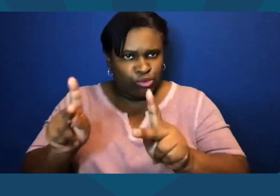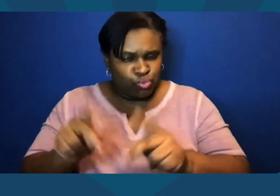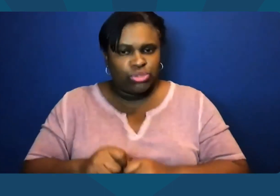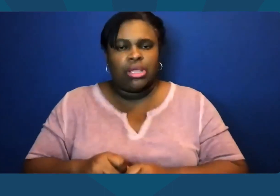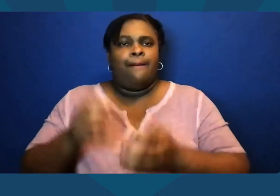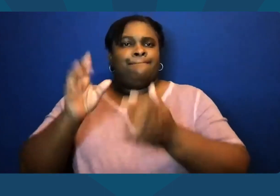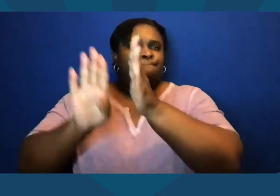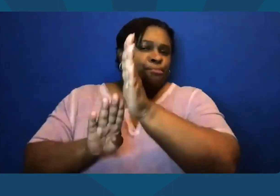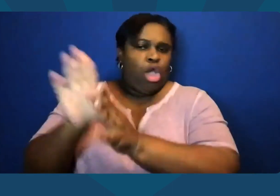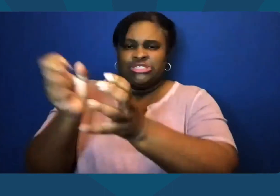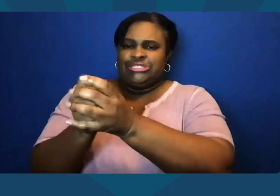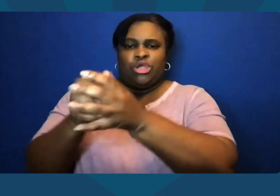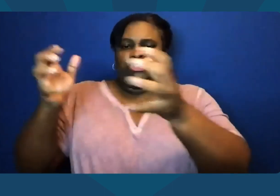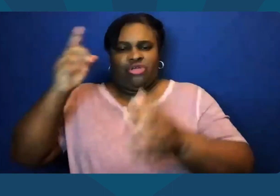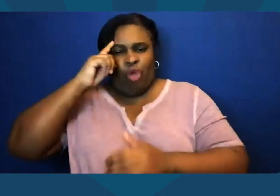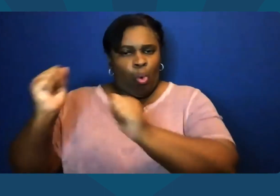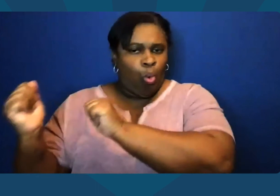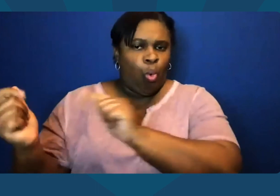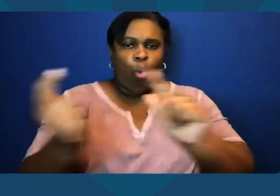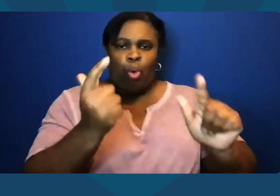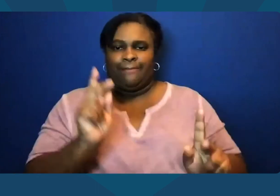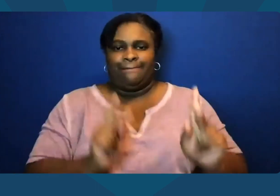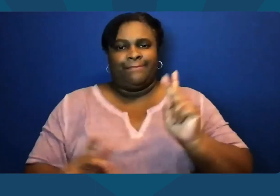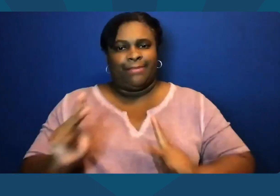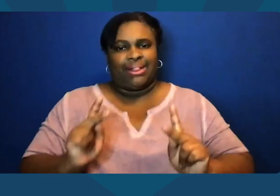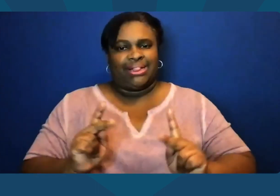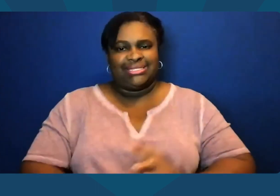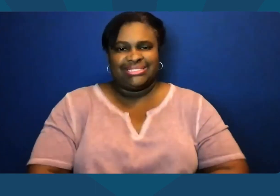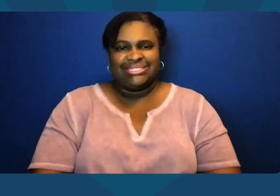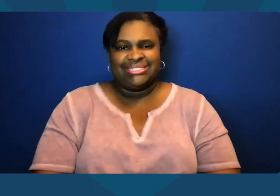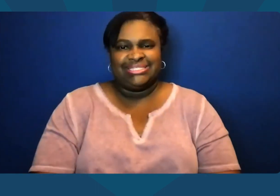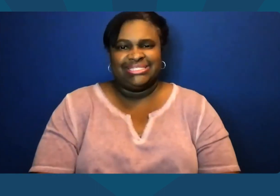opportunity, and prosperity for all.